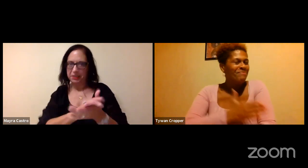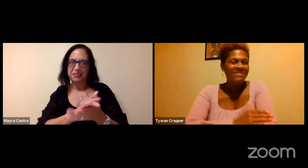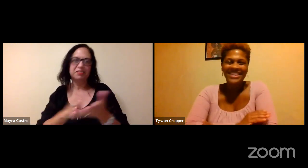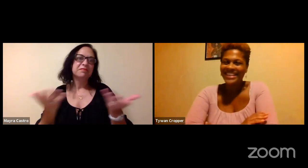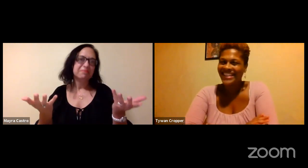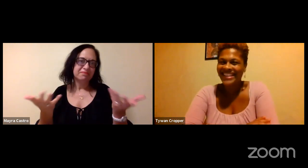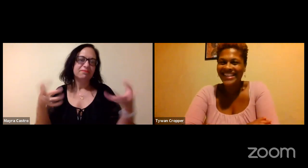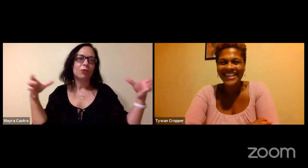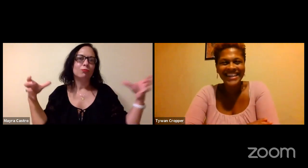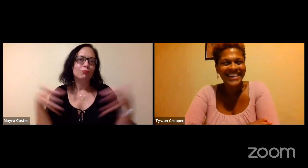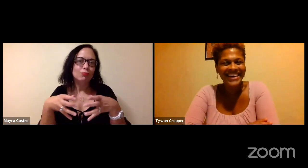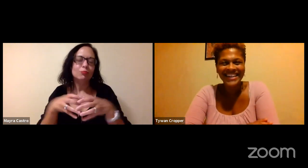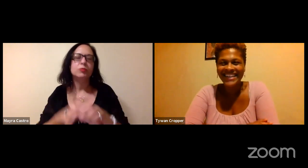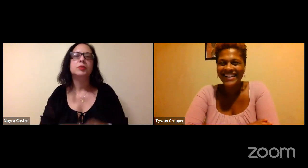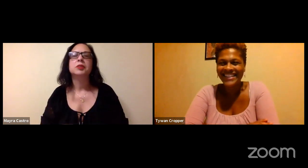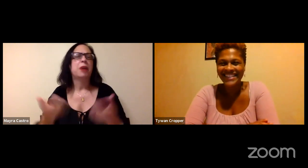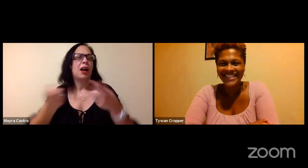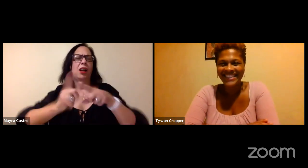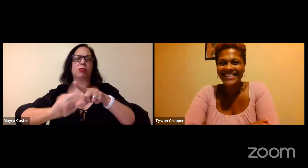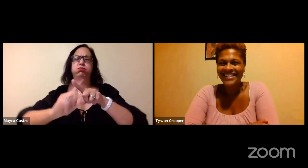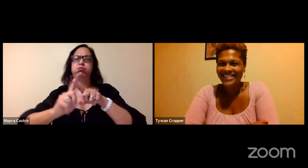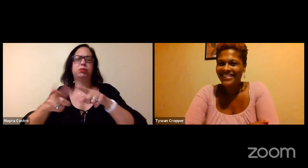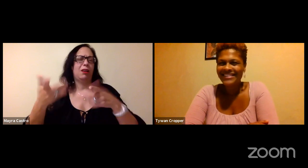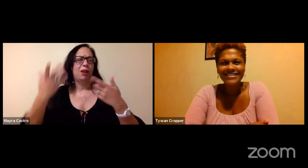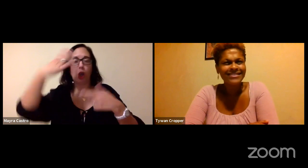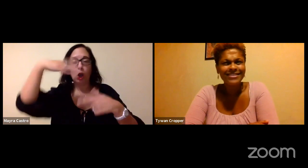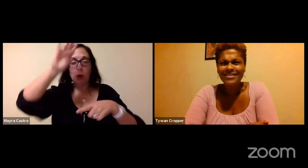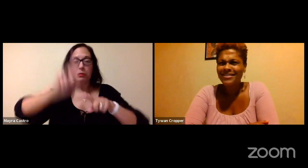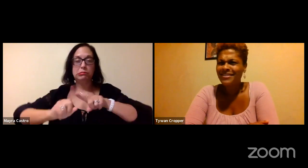And that was a typical Sunday meal for us.